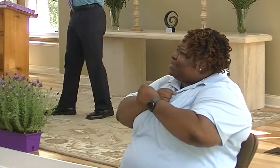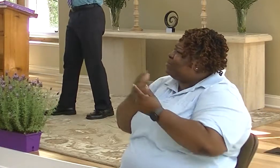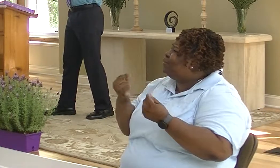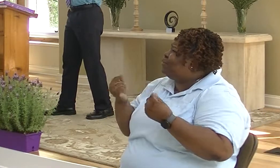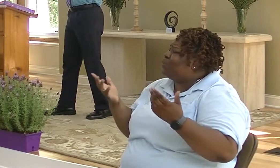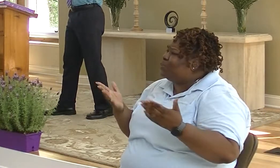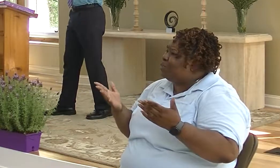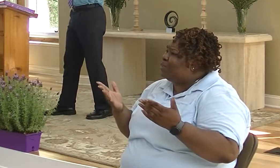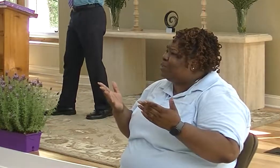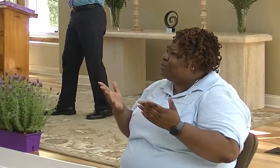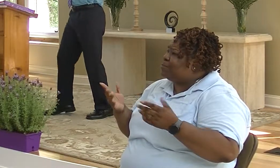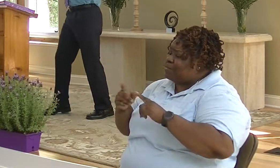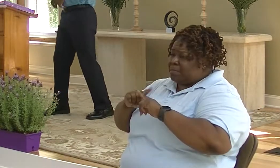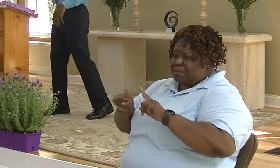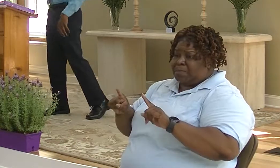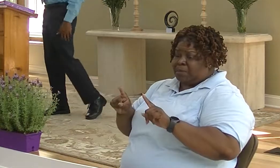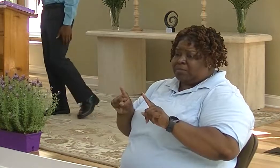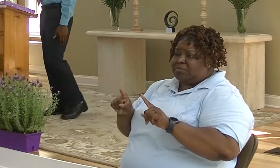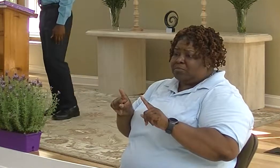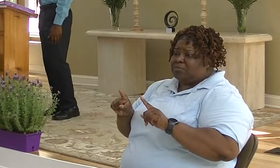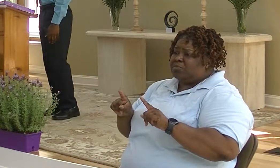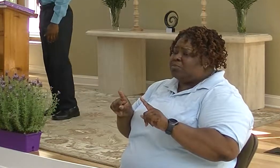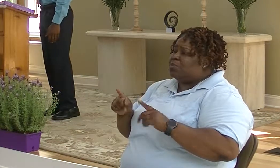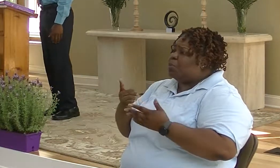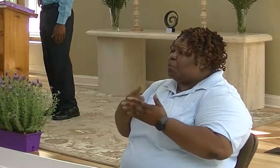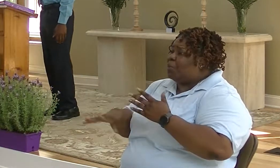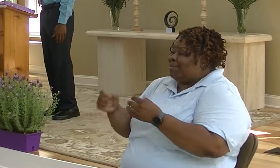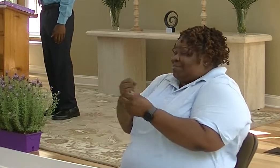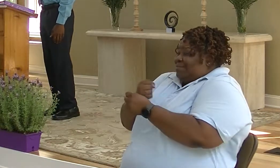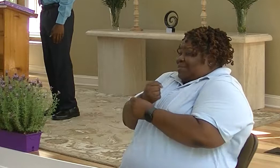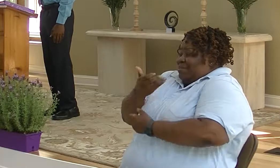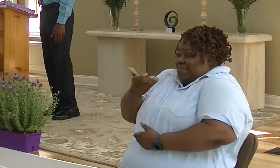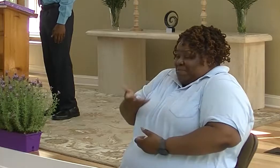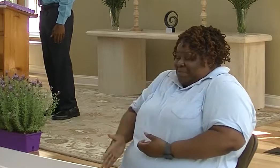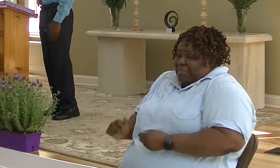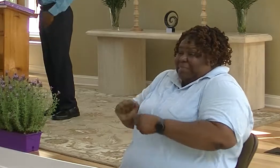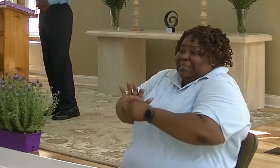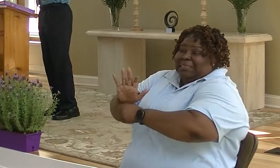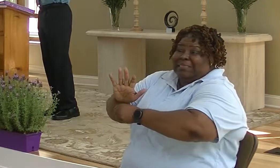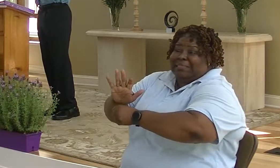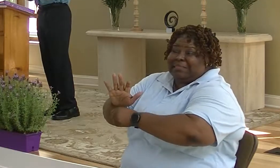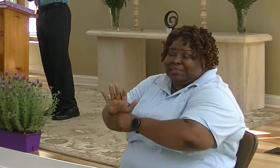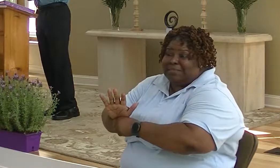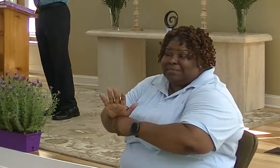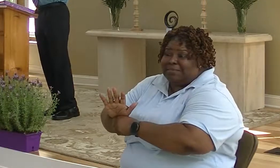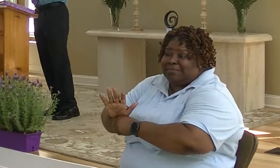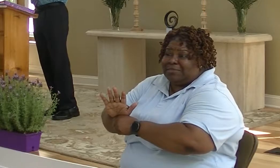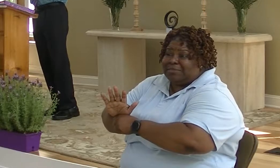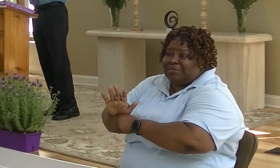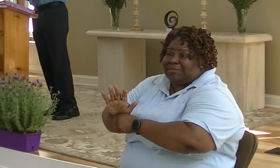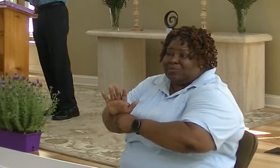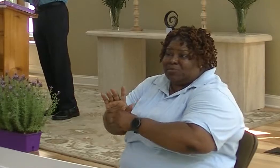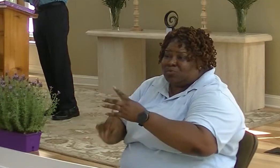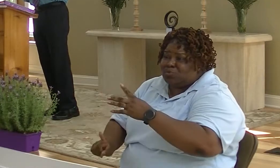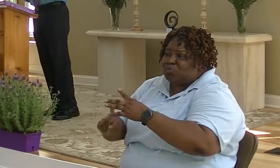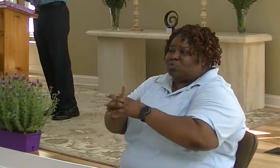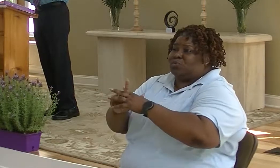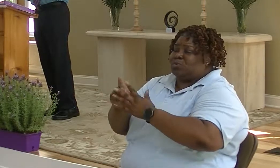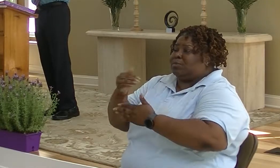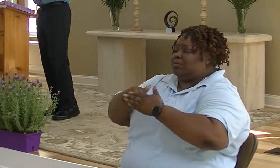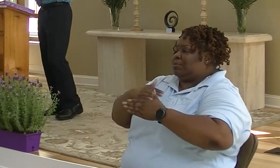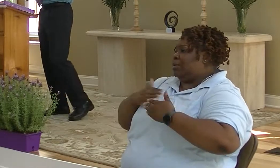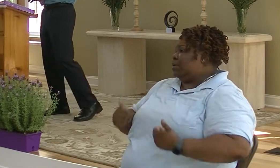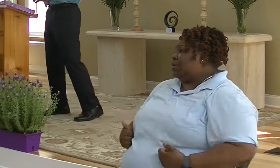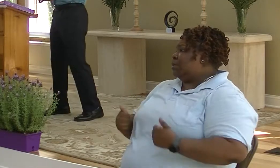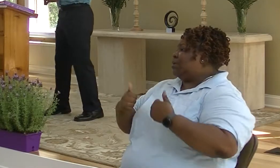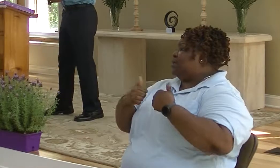just what do I love, but what loves me enough to be birthed through me.